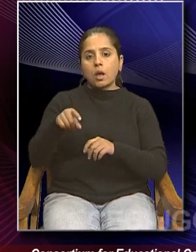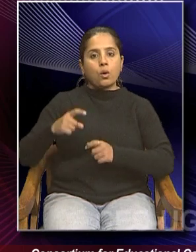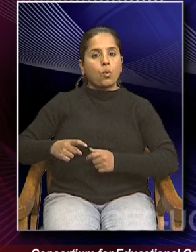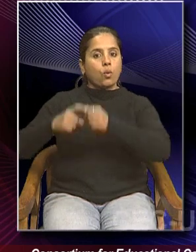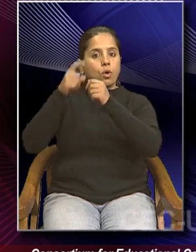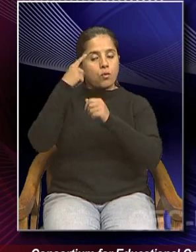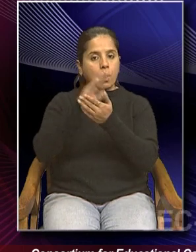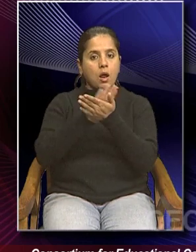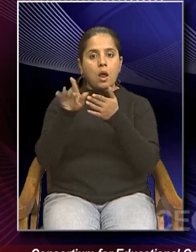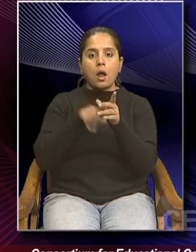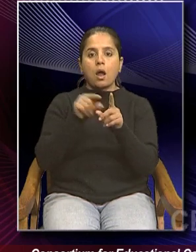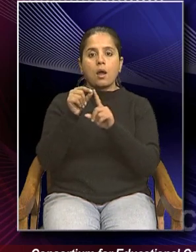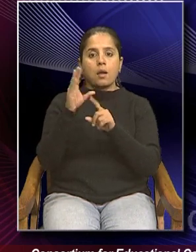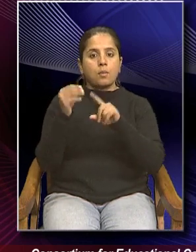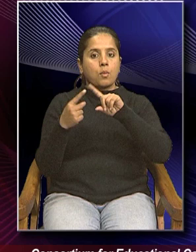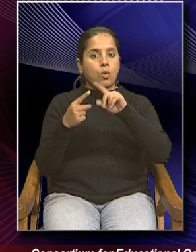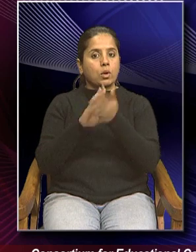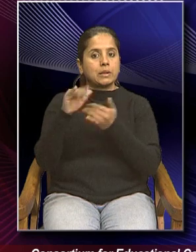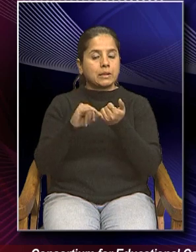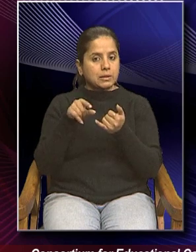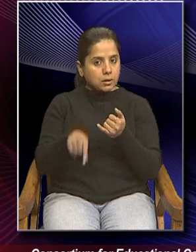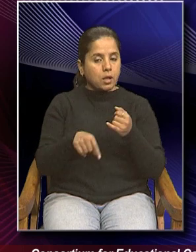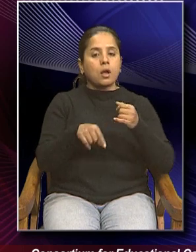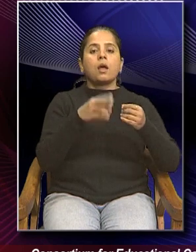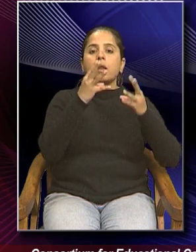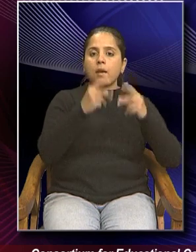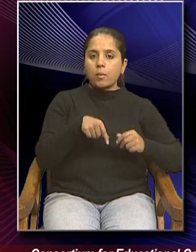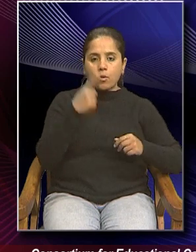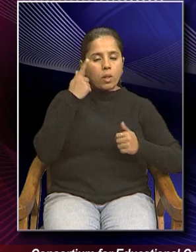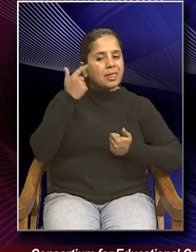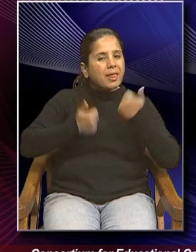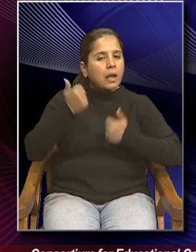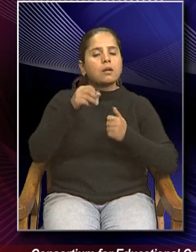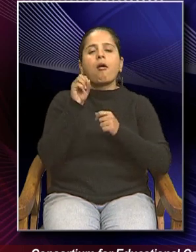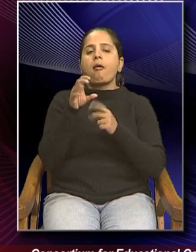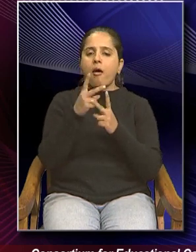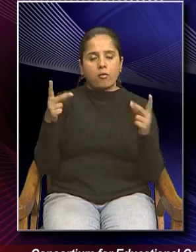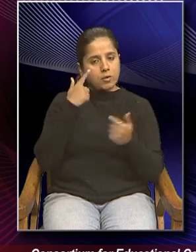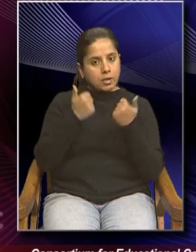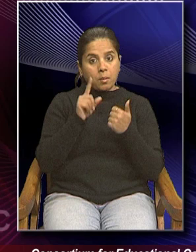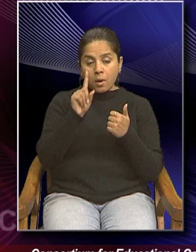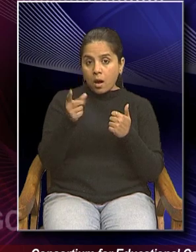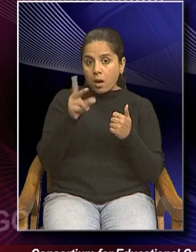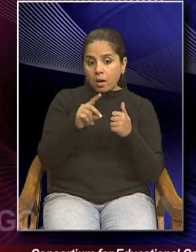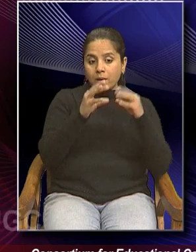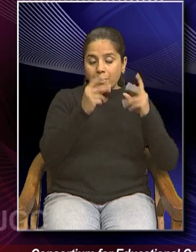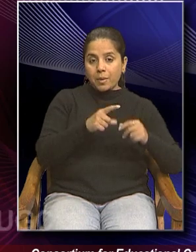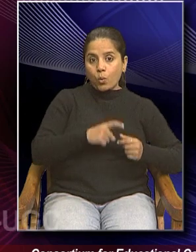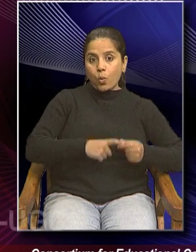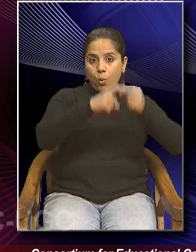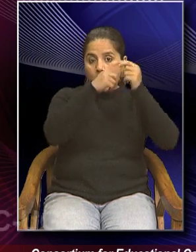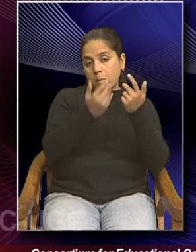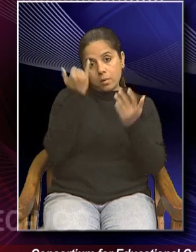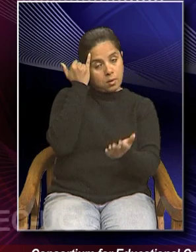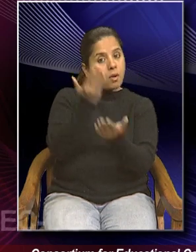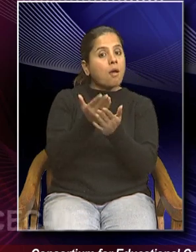for hypothesis generation and quantitative research for hypothesis testing. Again, while a qualitative study might